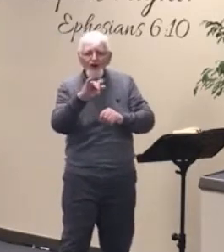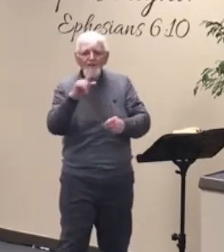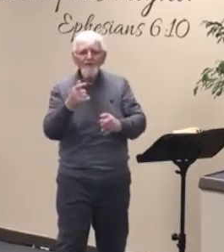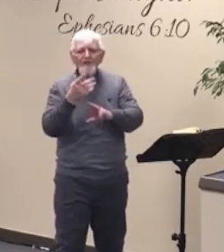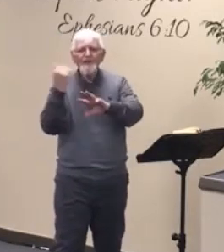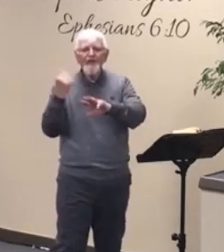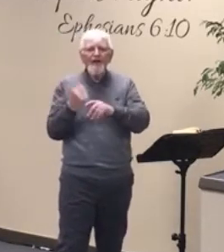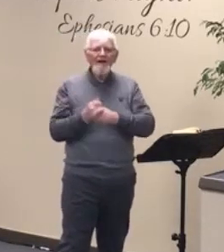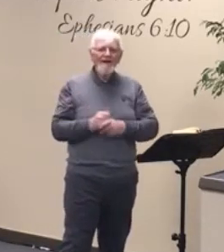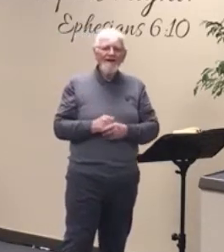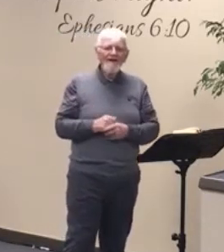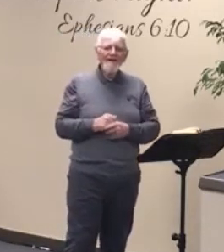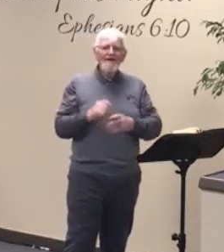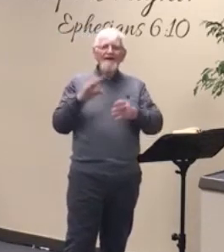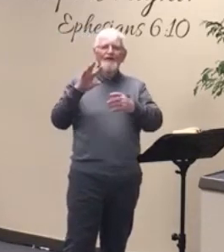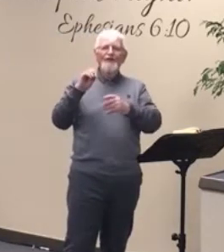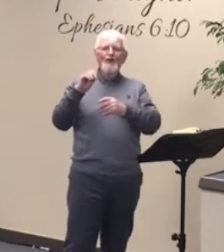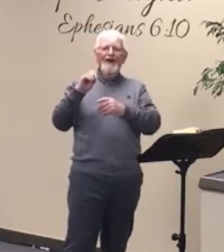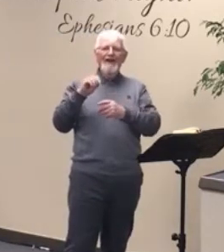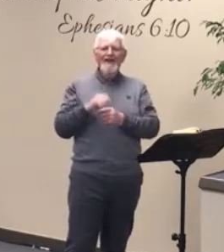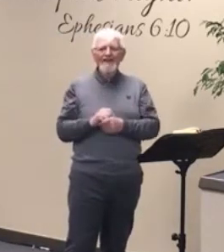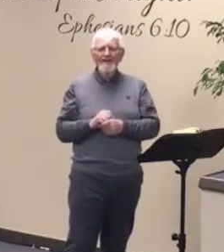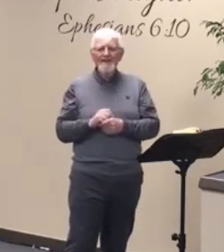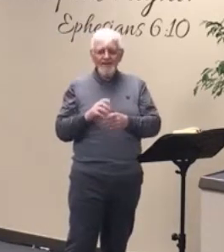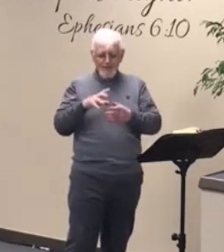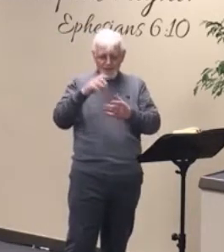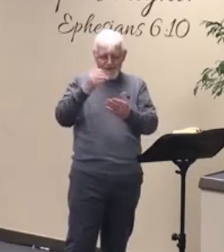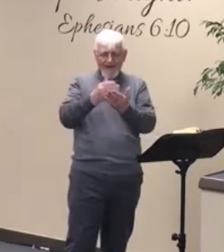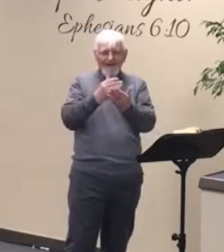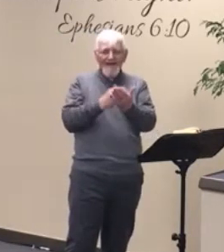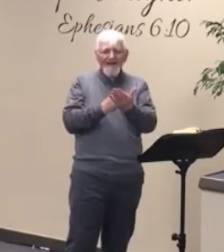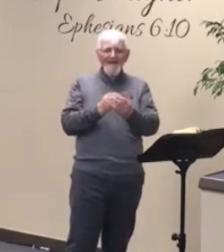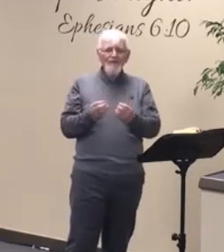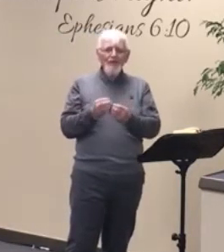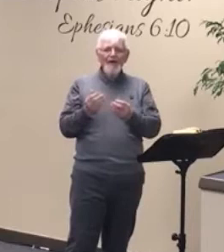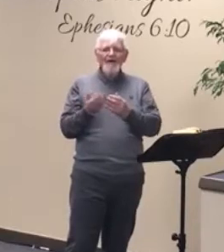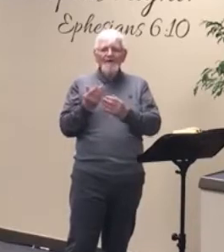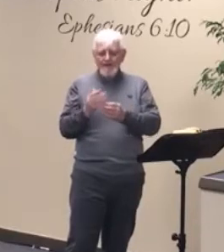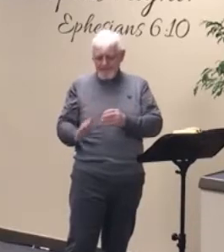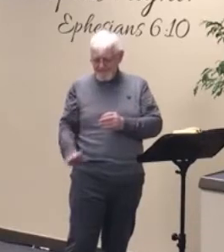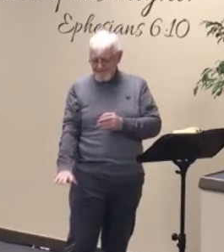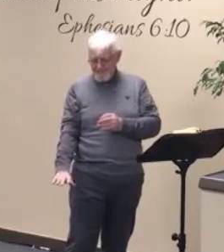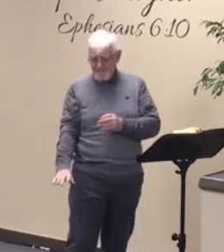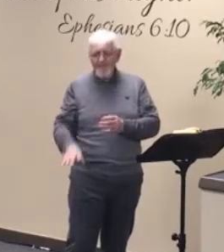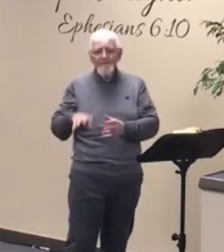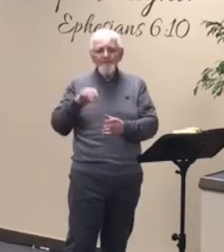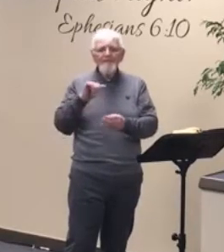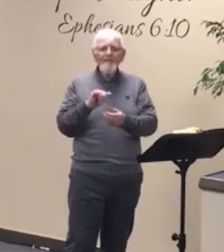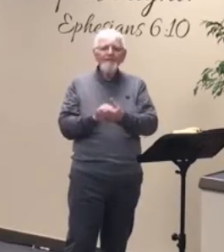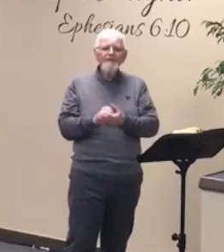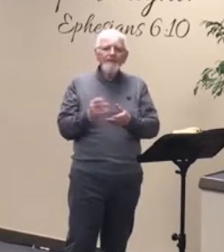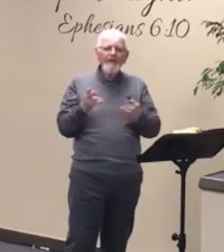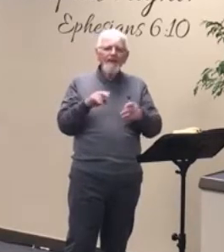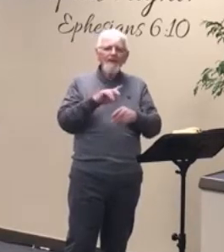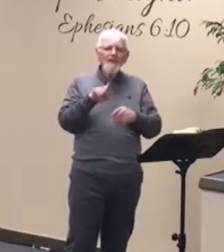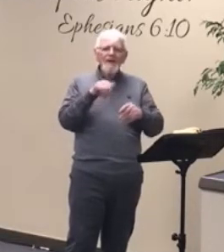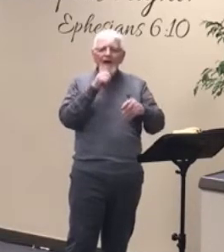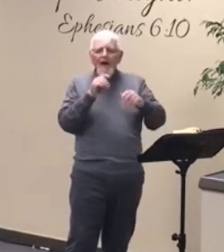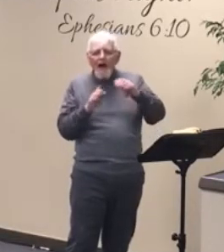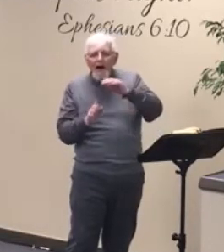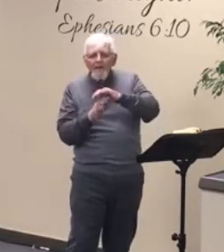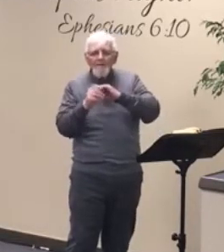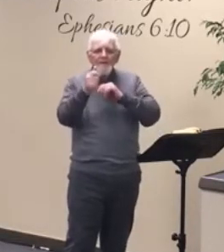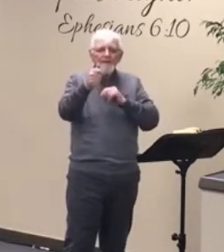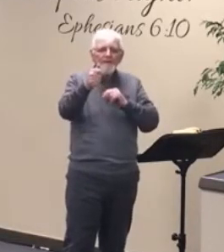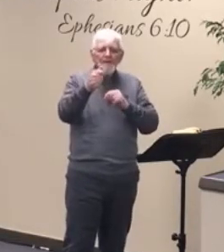big, before you're 40 years old and learn these lessons, right? Isn't that a little easier? What happens when you don't humble yourself? Number